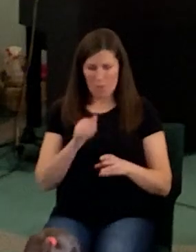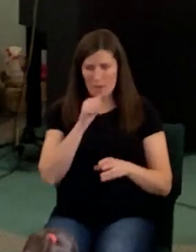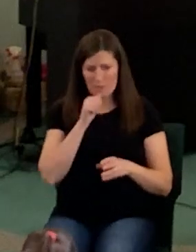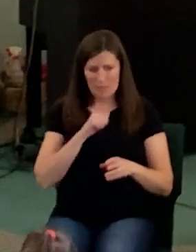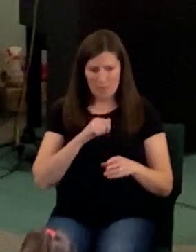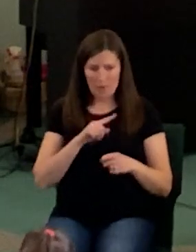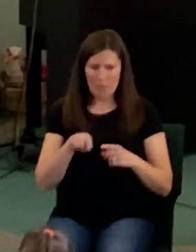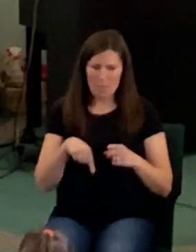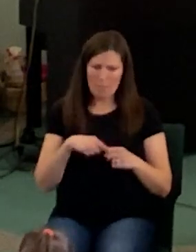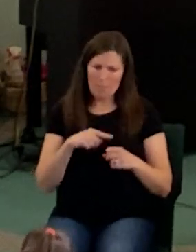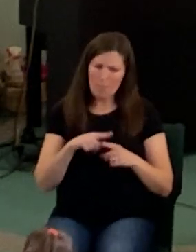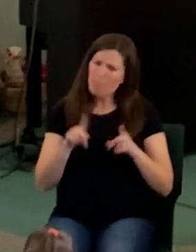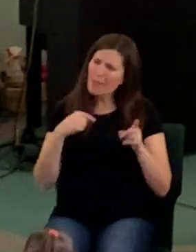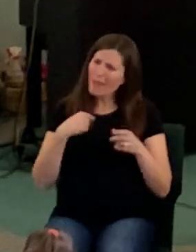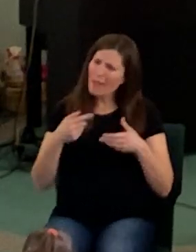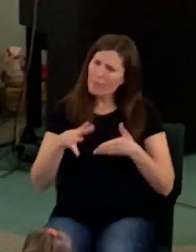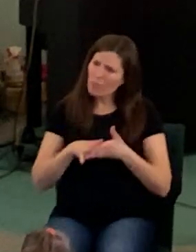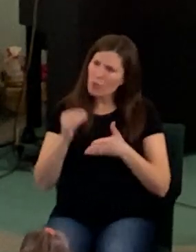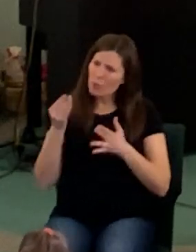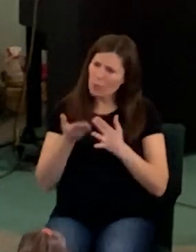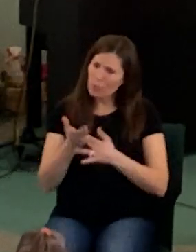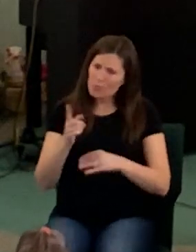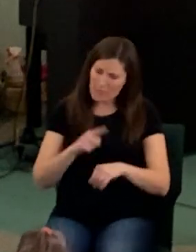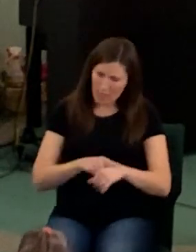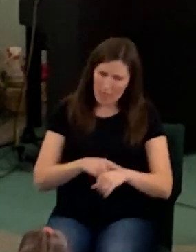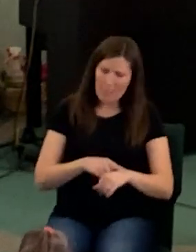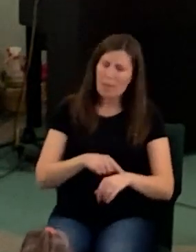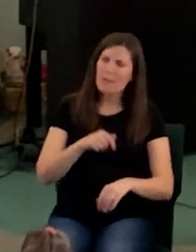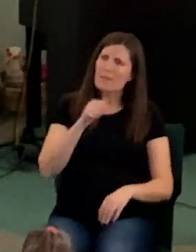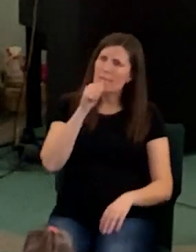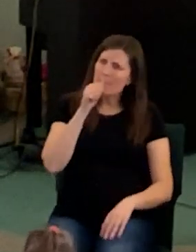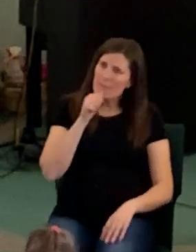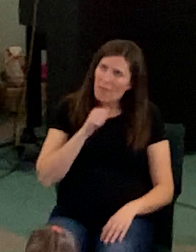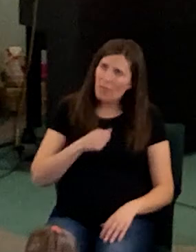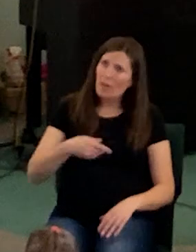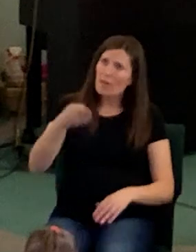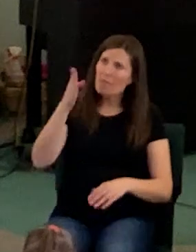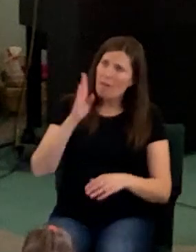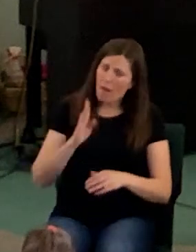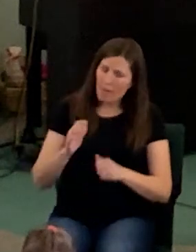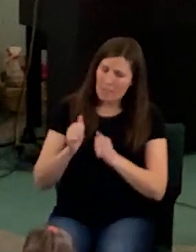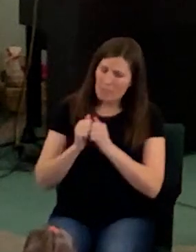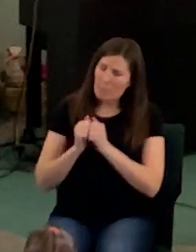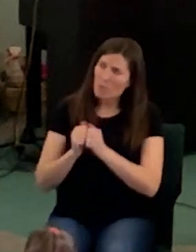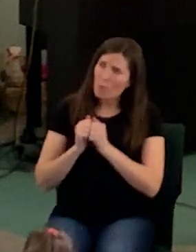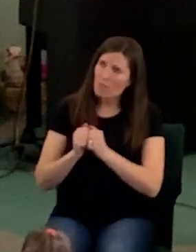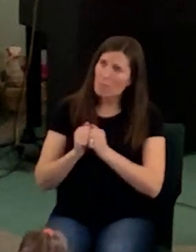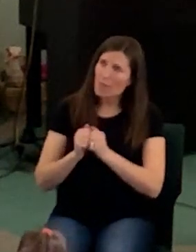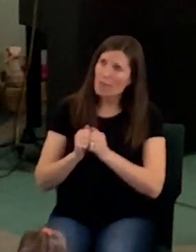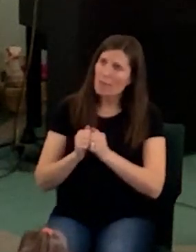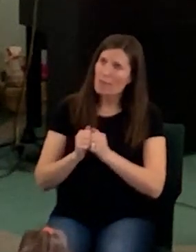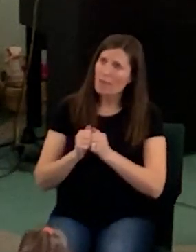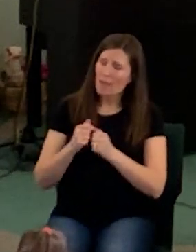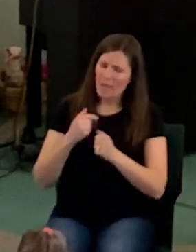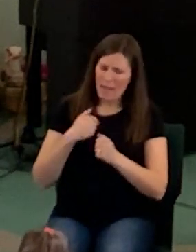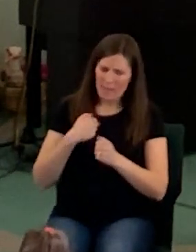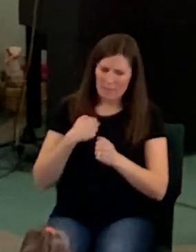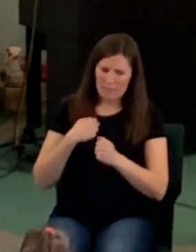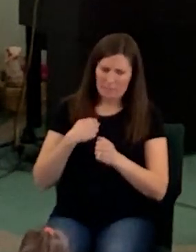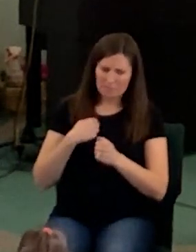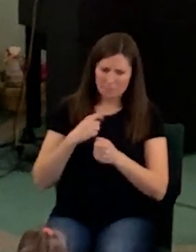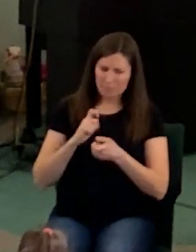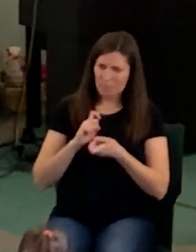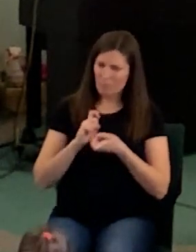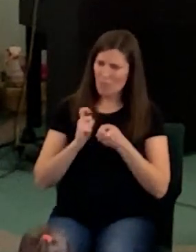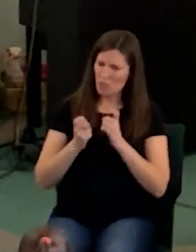that it's true. The suffering that God has walked through with me has refined me. It hasn't defined me.